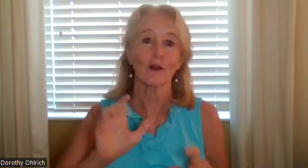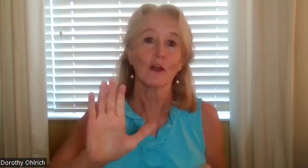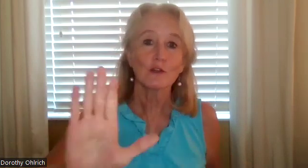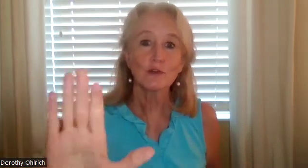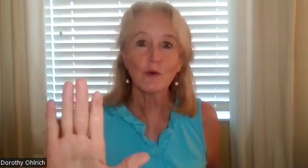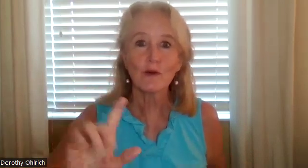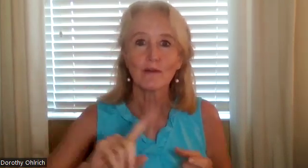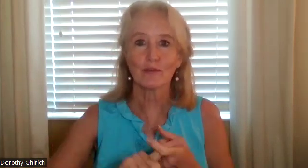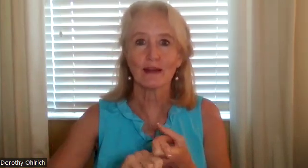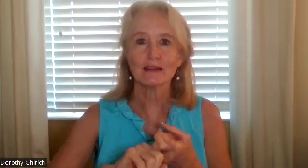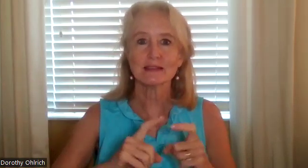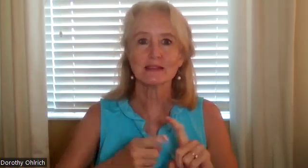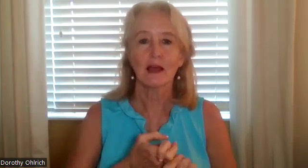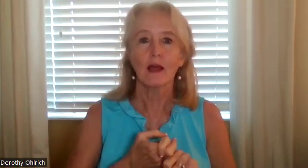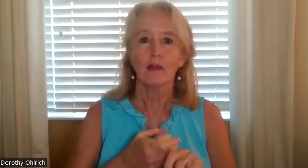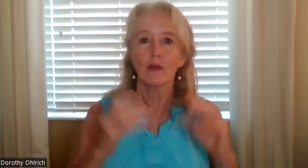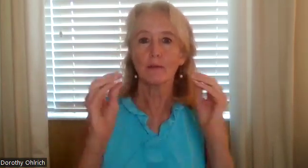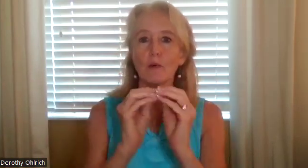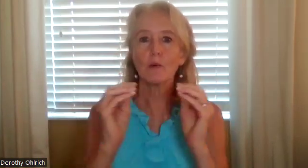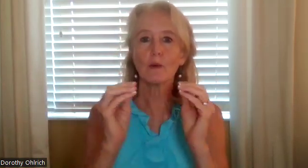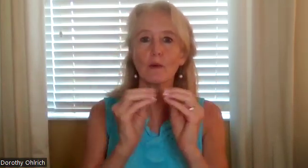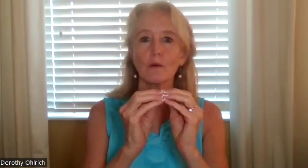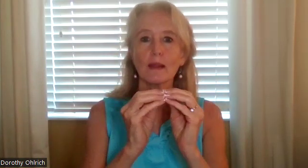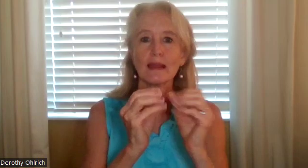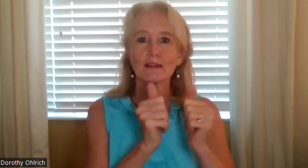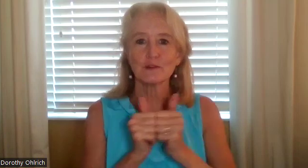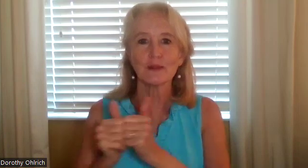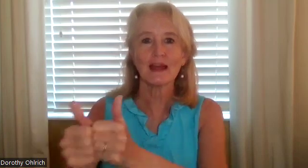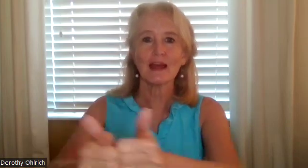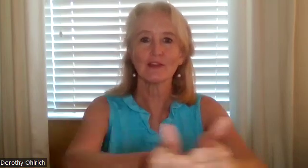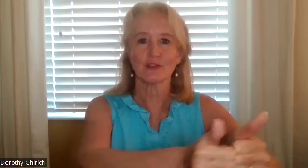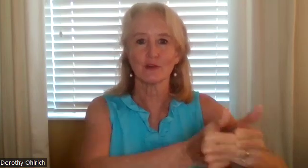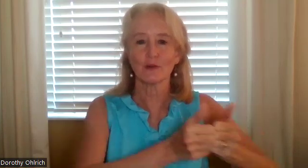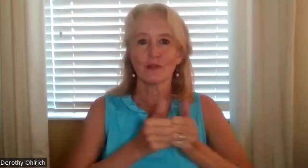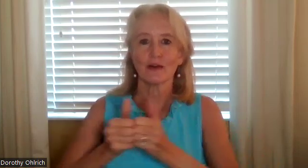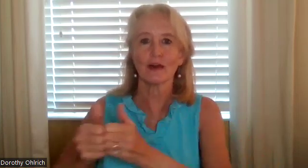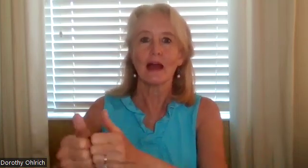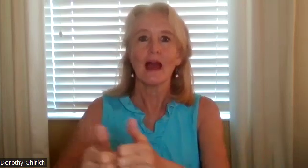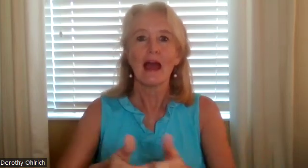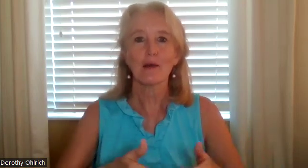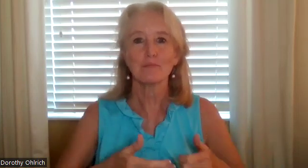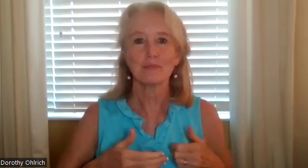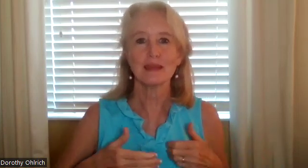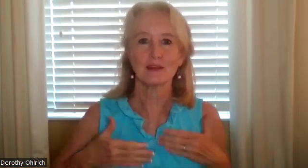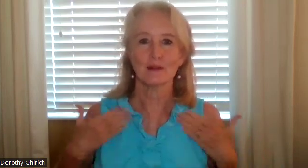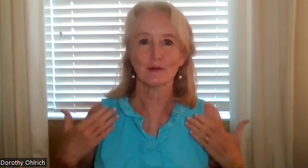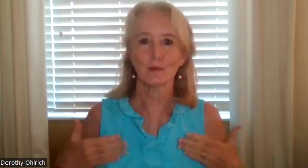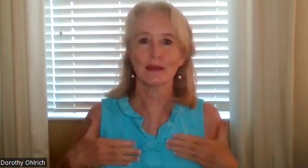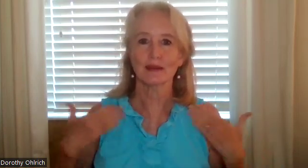are your friends. The more we get together, the happier